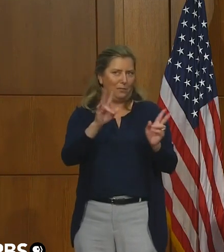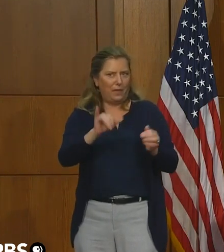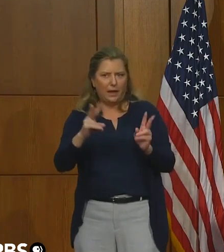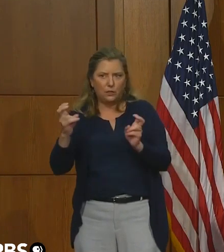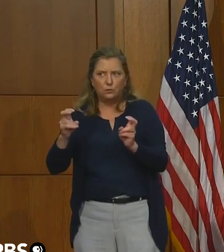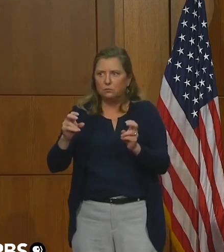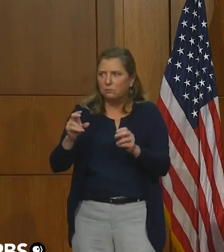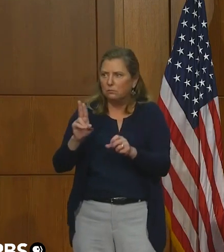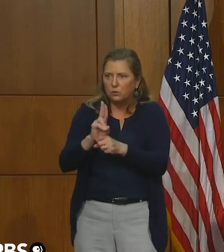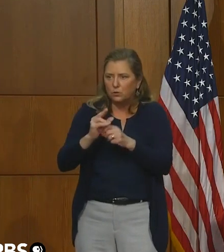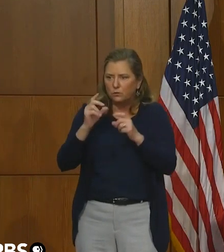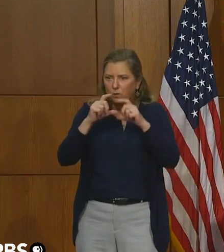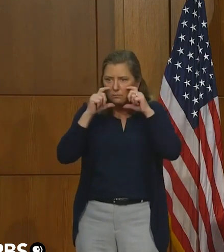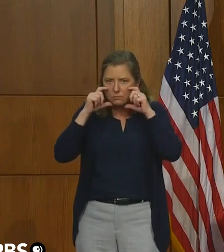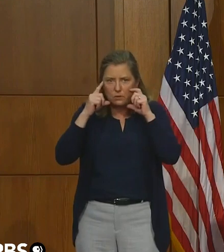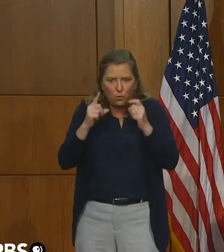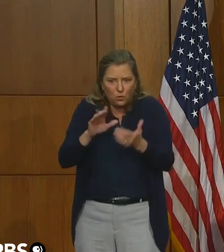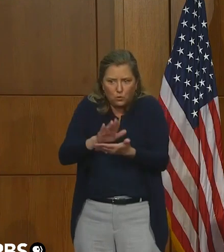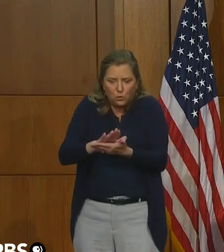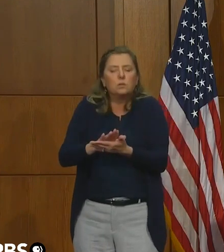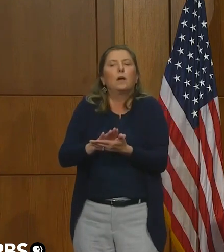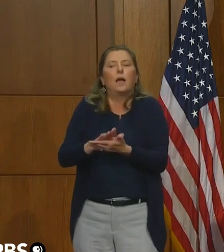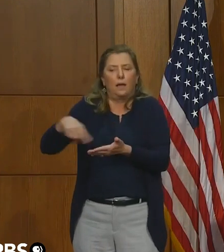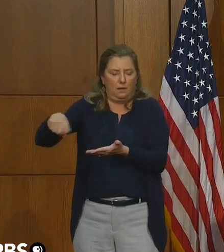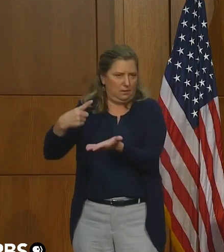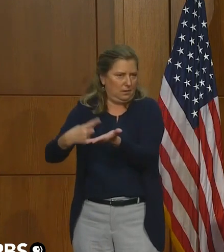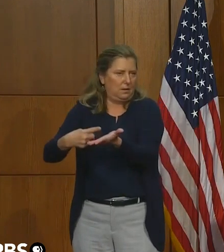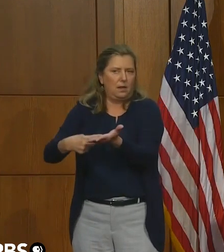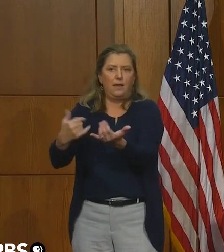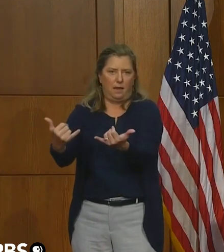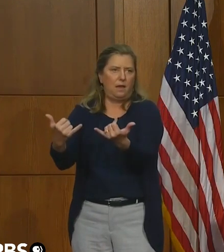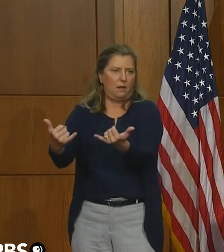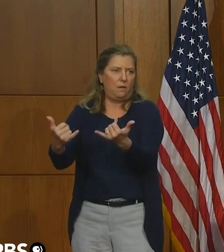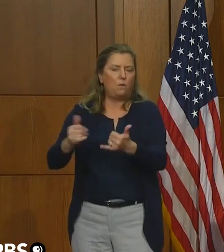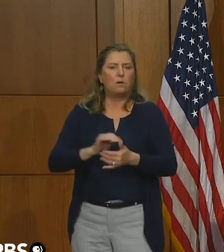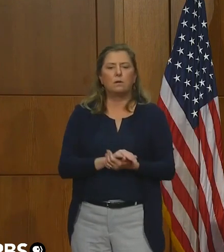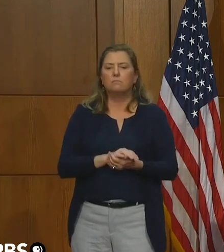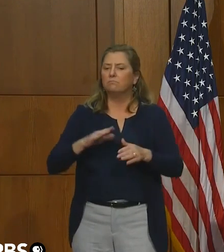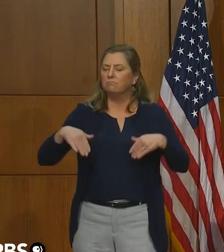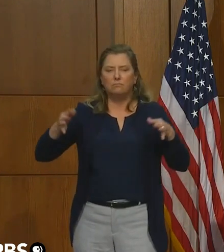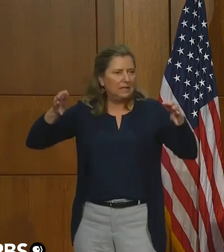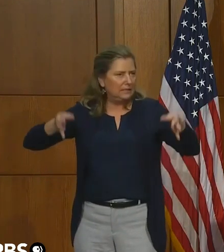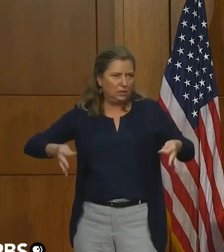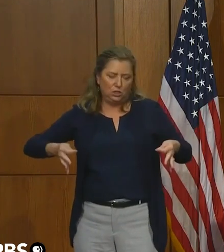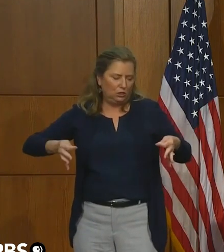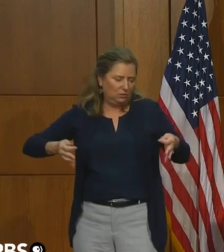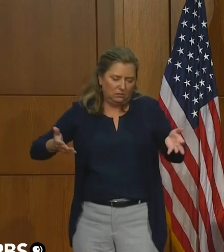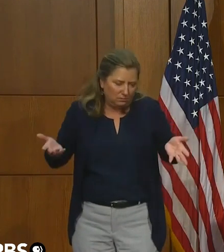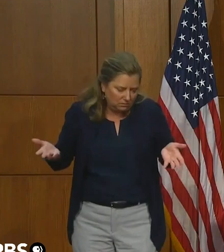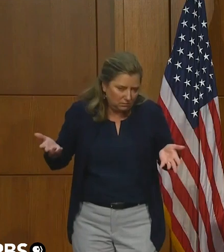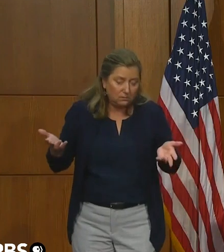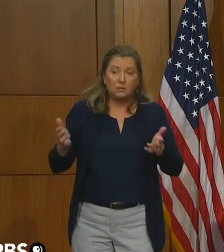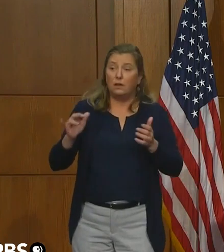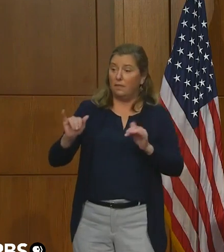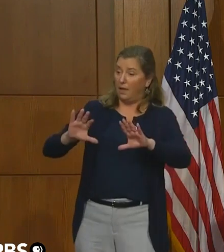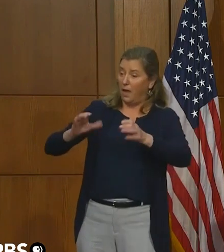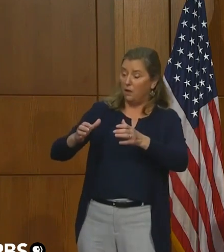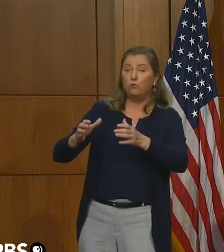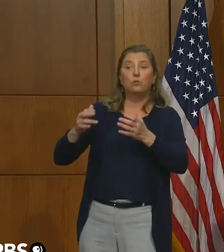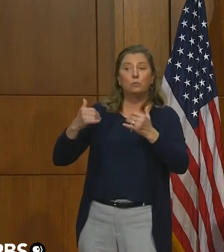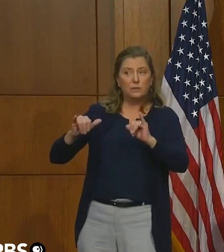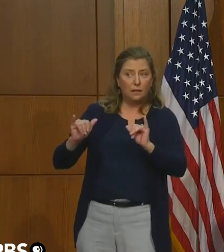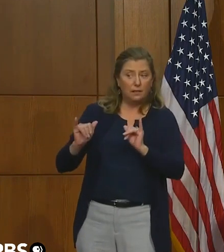about face protection for our schools? That's being addressed now, and we haven't made a decision yet. Obviously, the group continues to